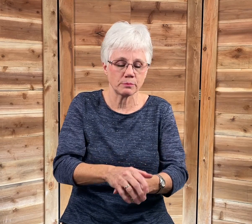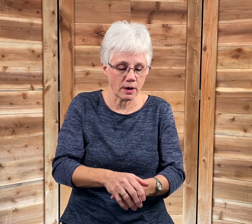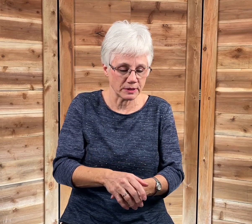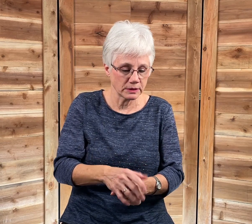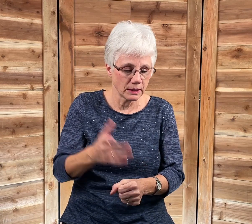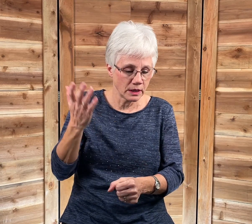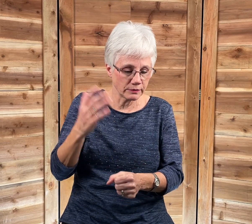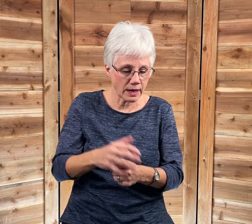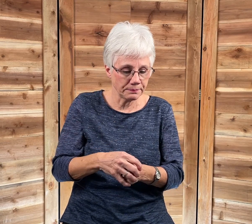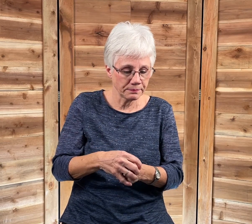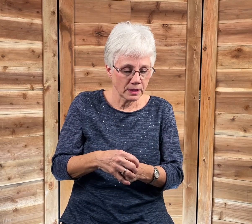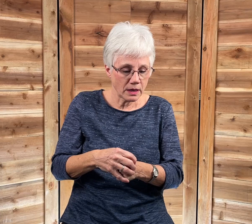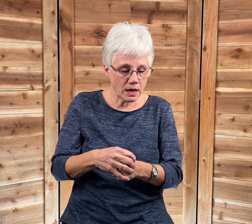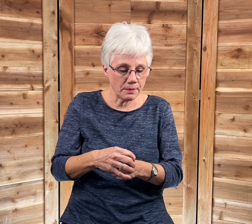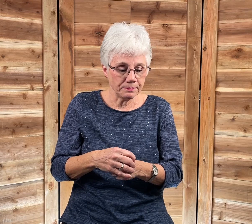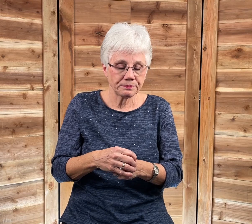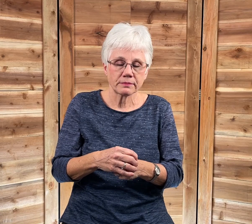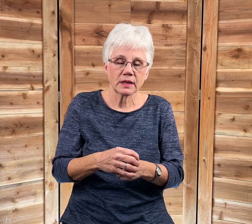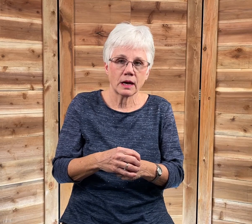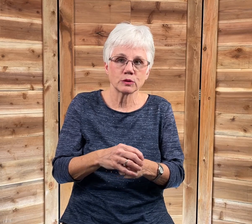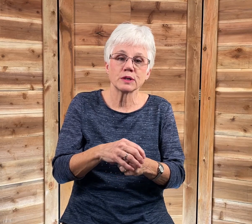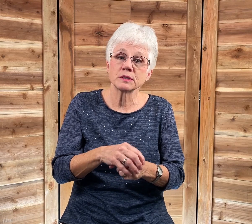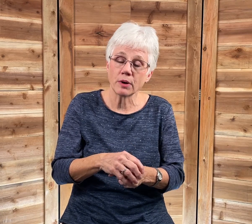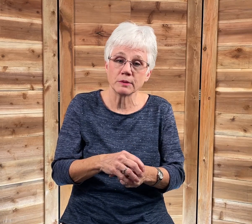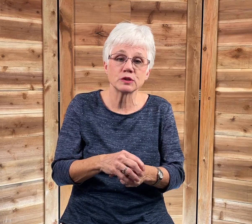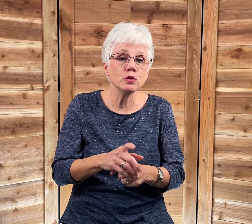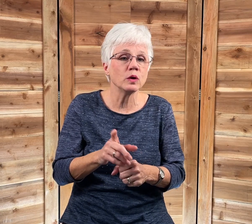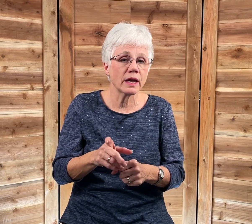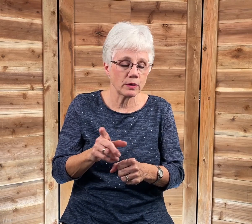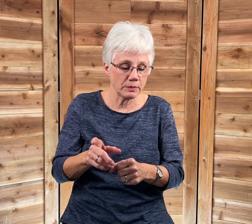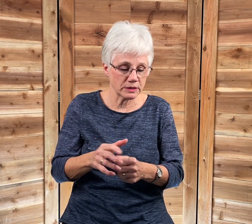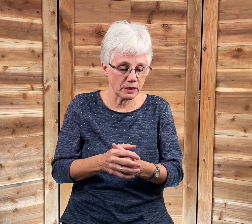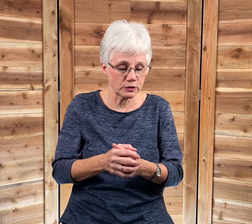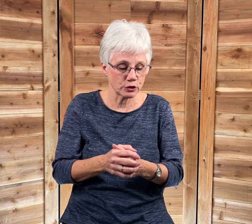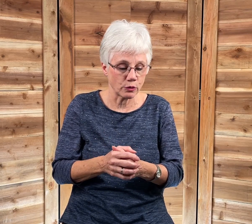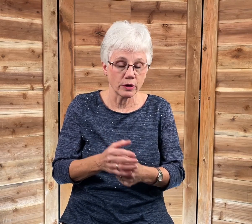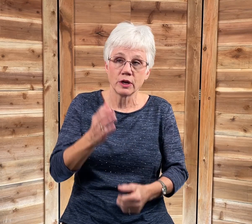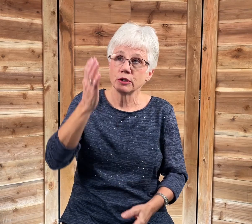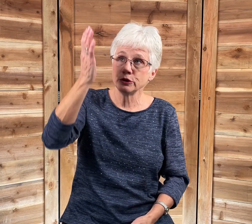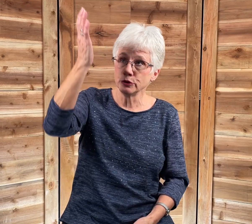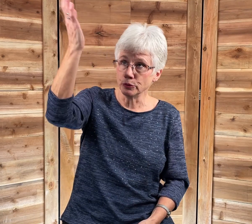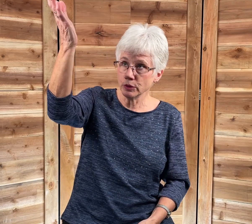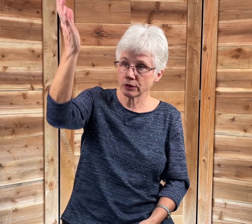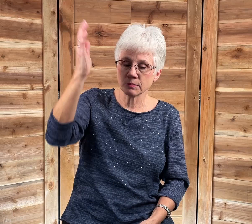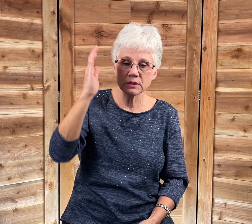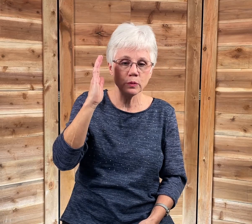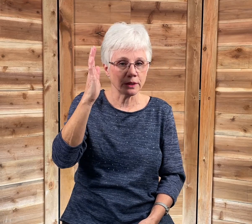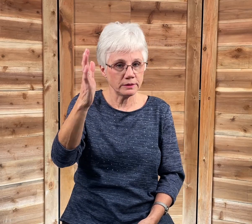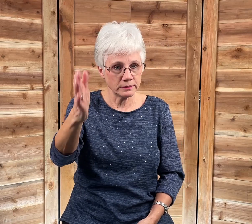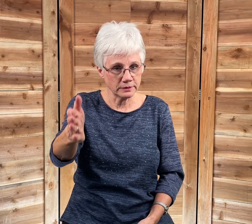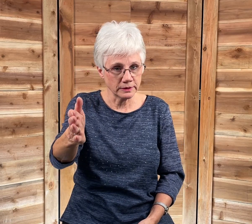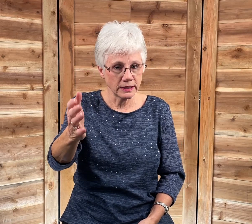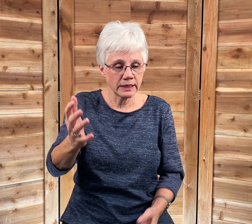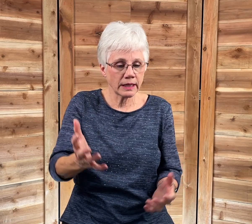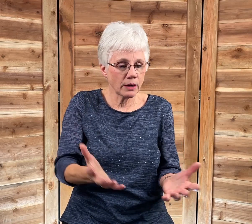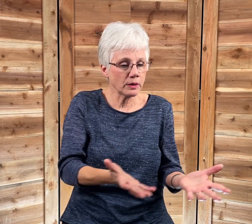trust that promise of God. I will trust the promise. You will carry me safe to shore. You, here comes the